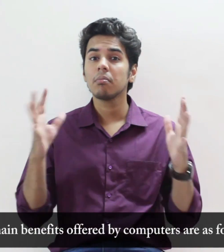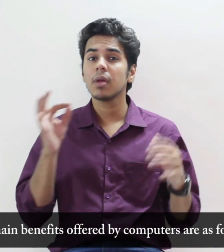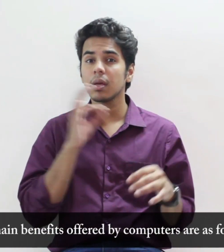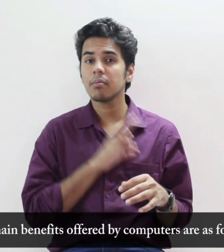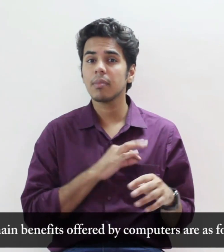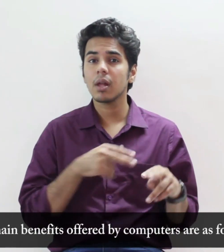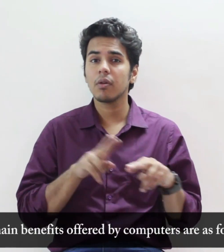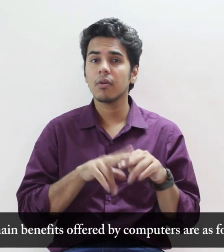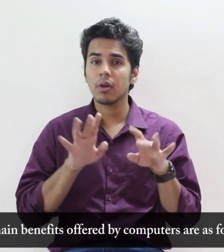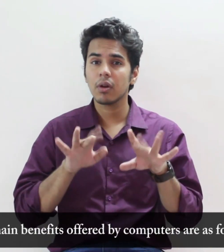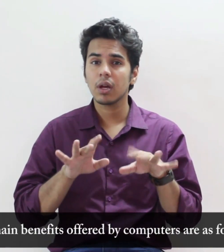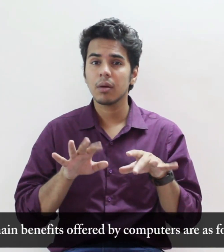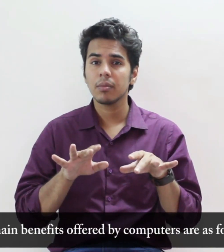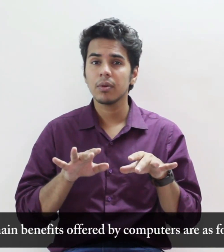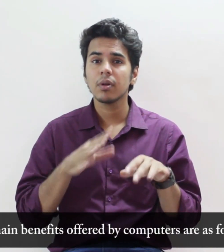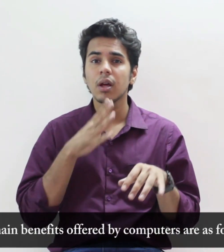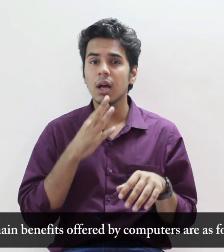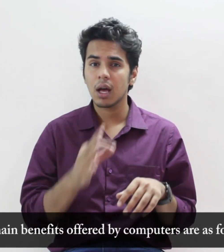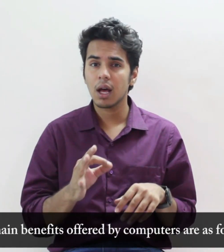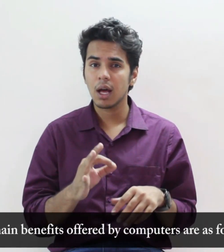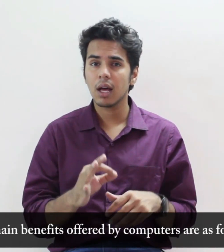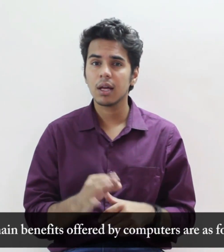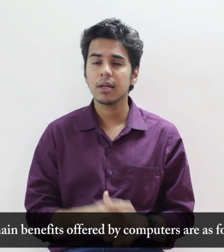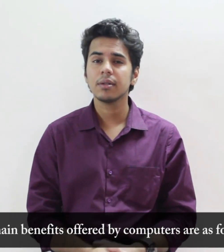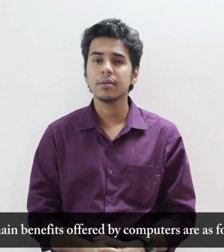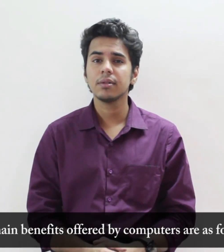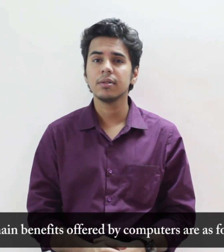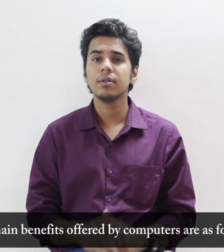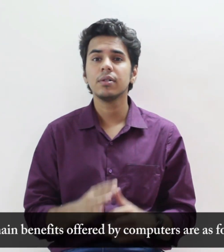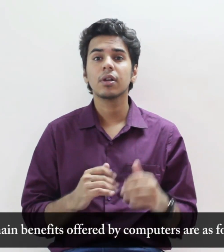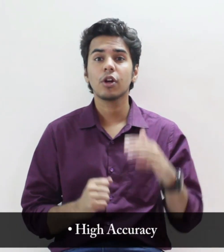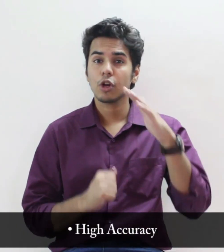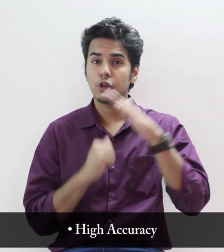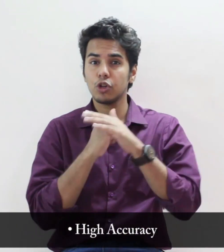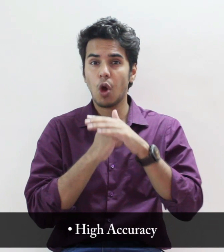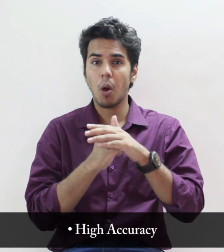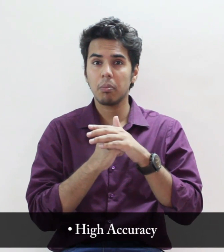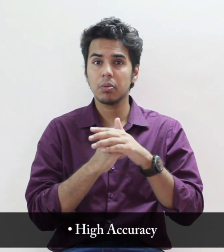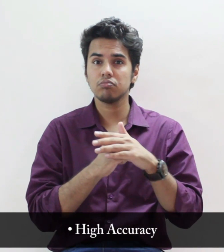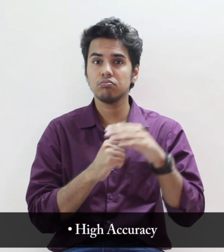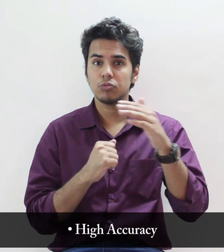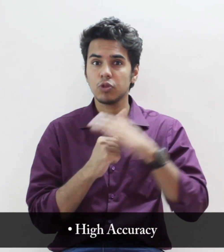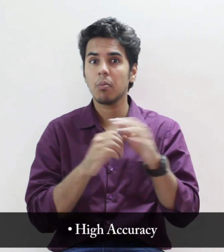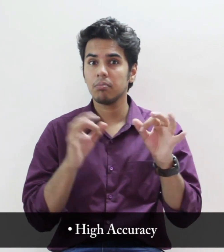The main benefits offered by computers are as follows: high accuracy,